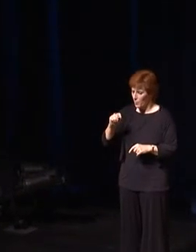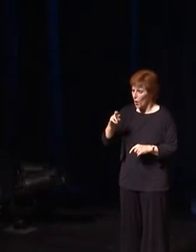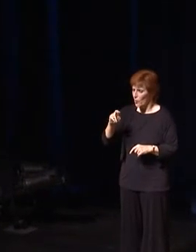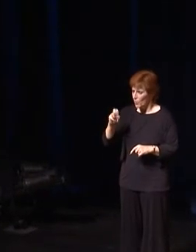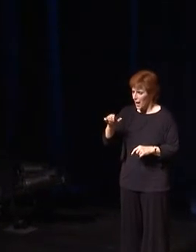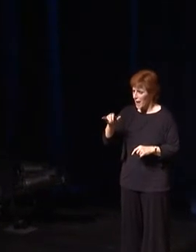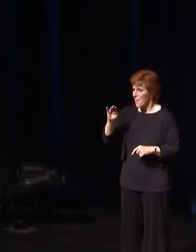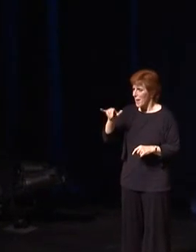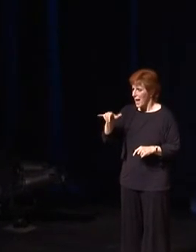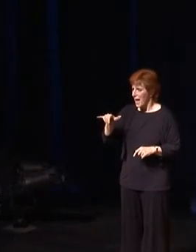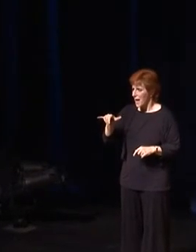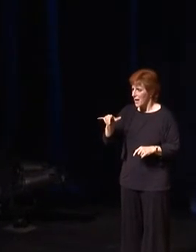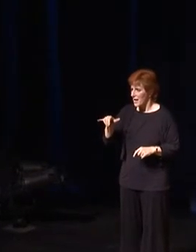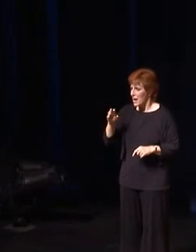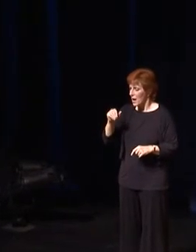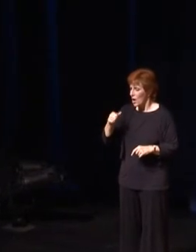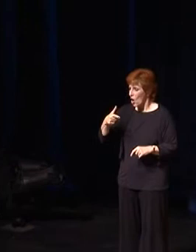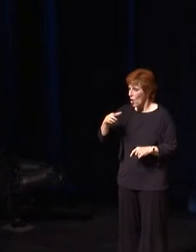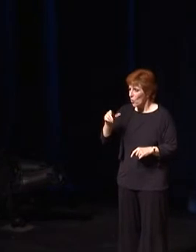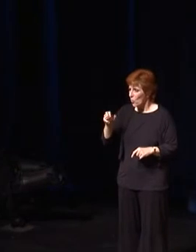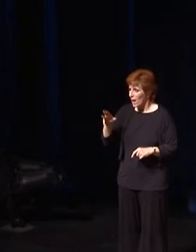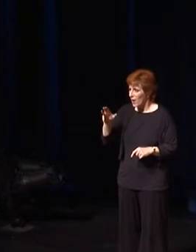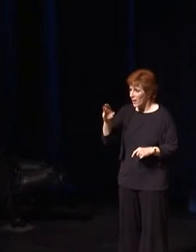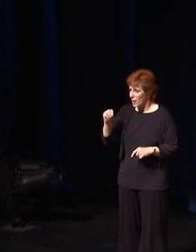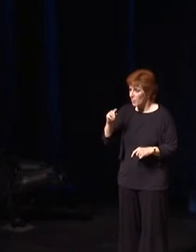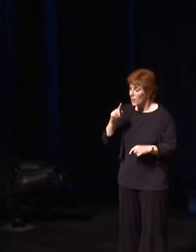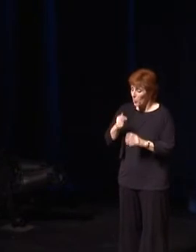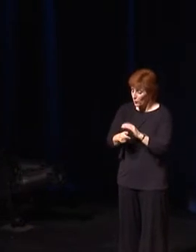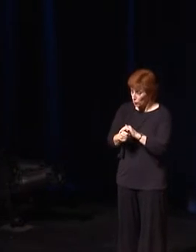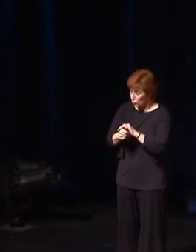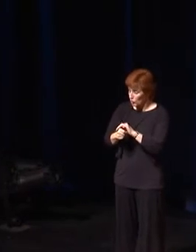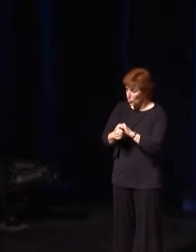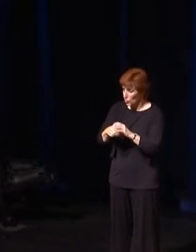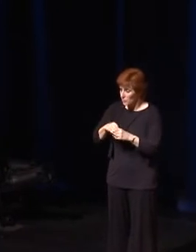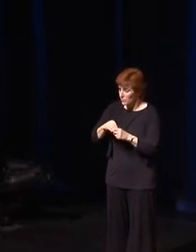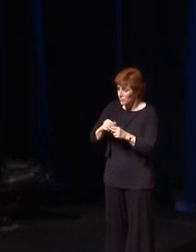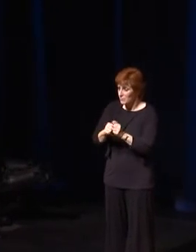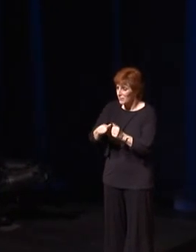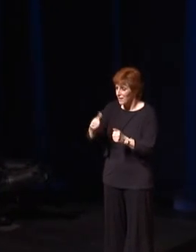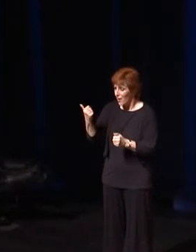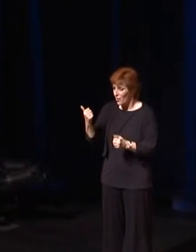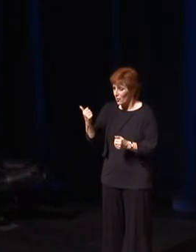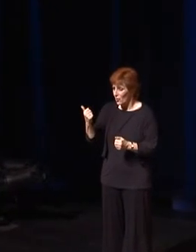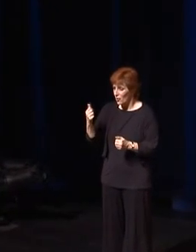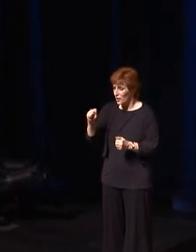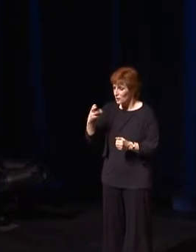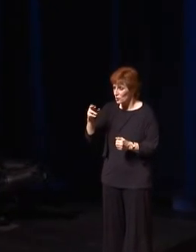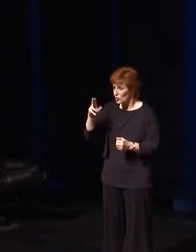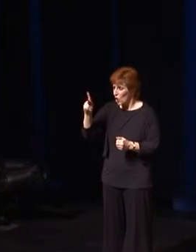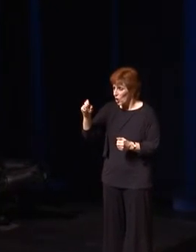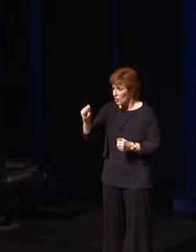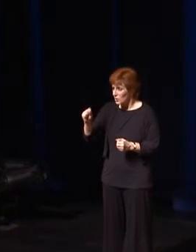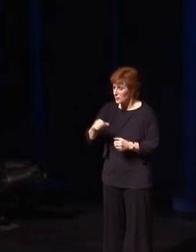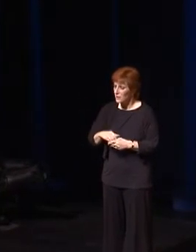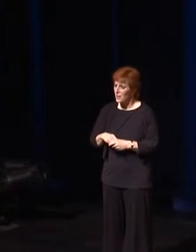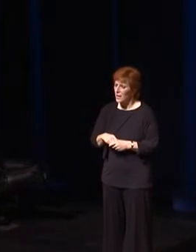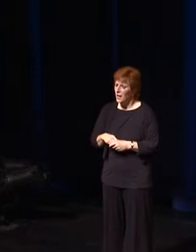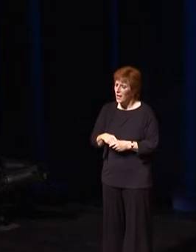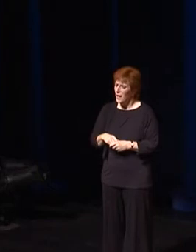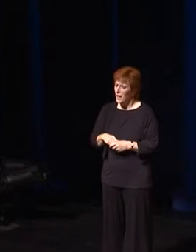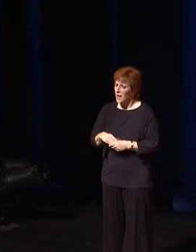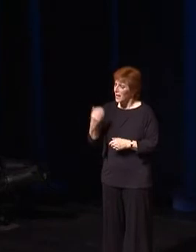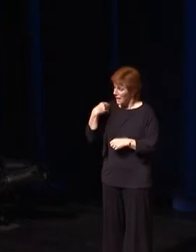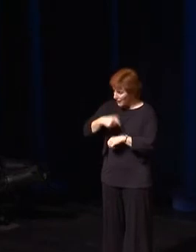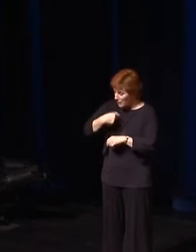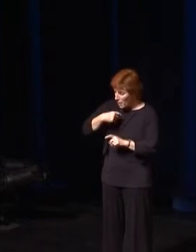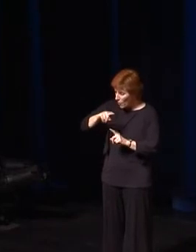Aquarium, there was a turtle inside with the other sharks, and and the last